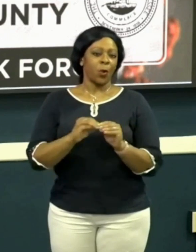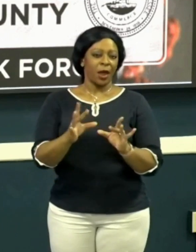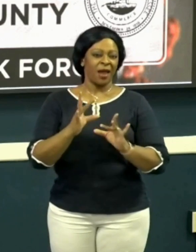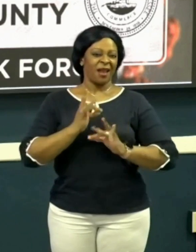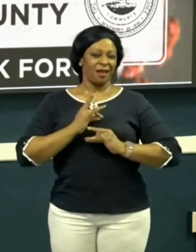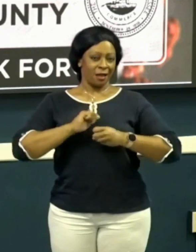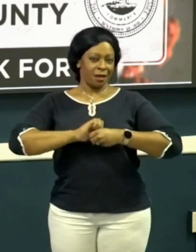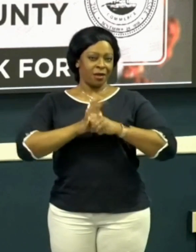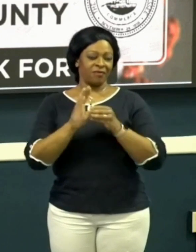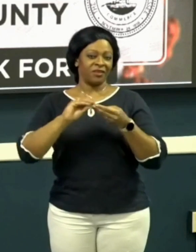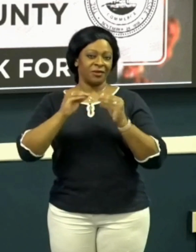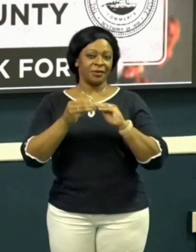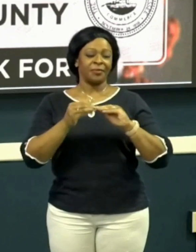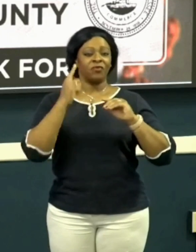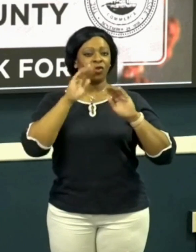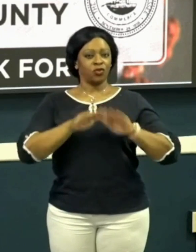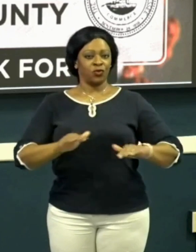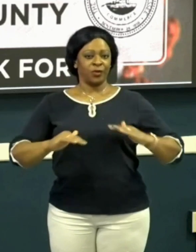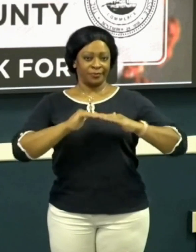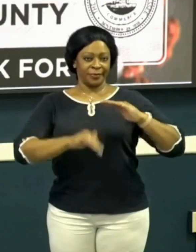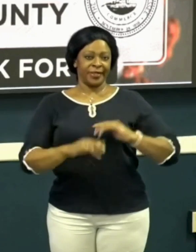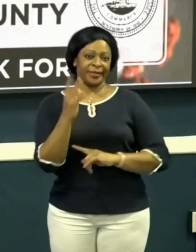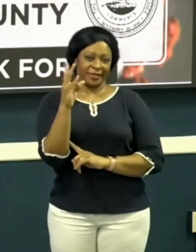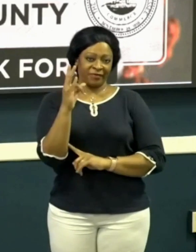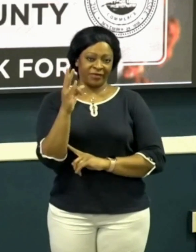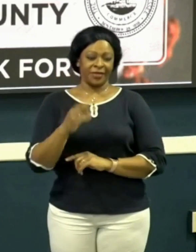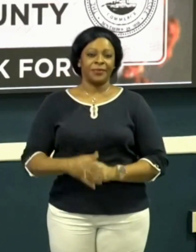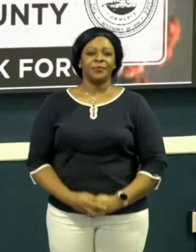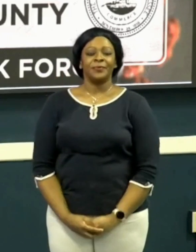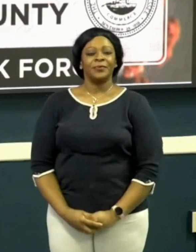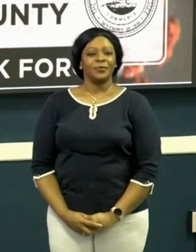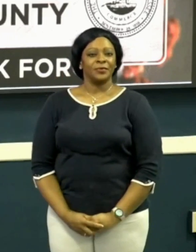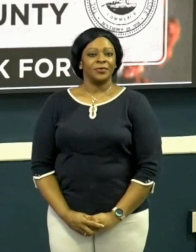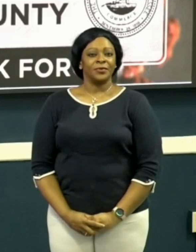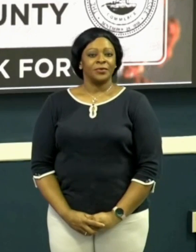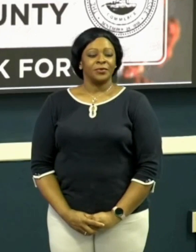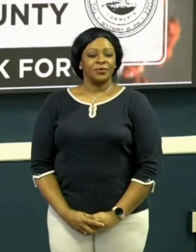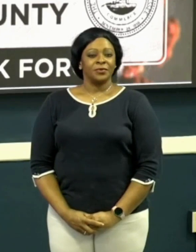active pediatric cases at this time. Next slide.